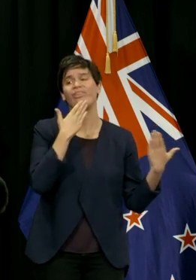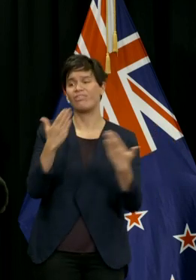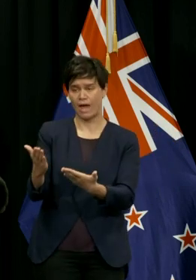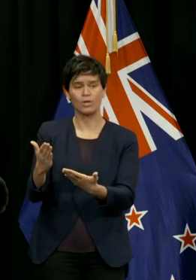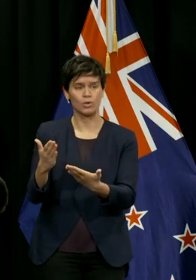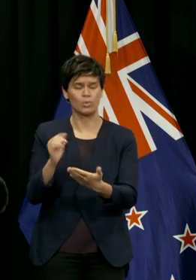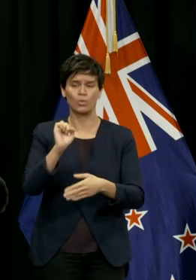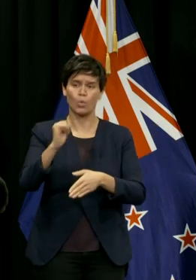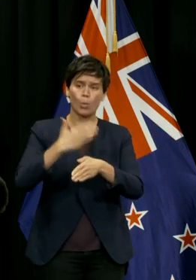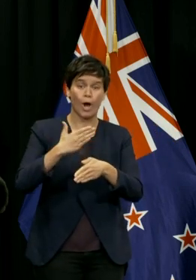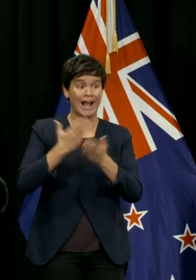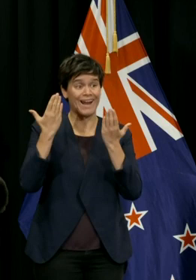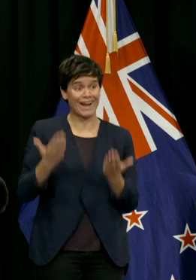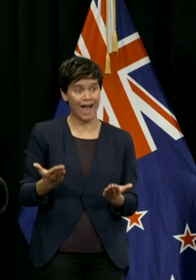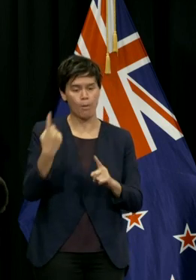weeks ahead.